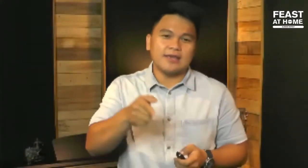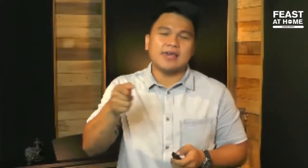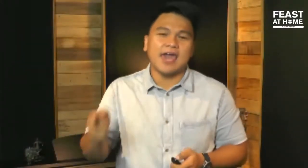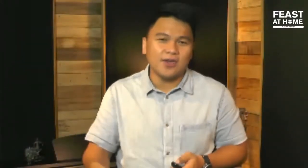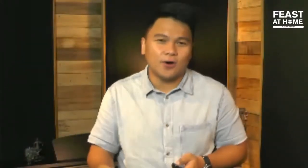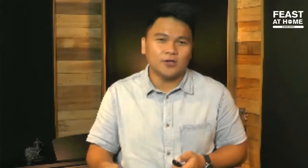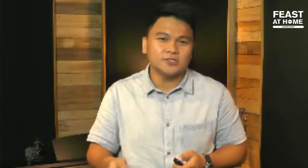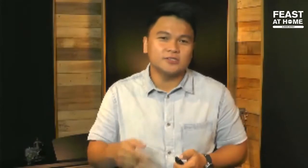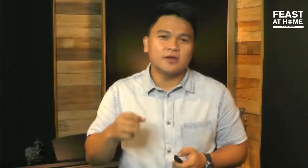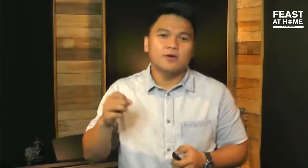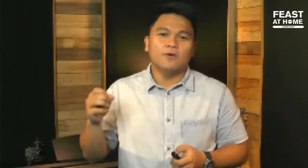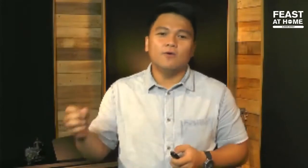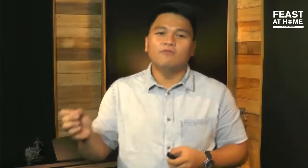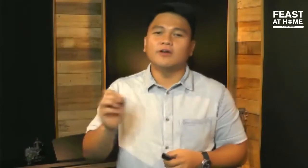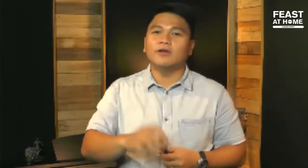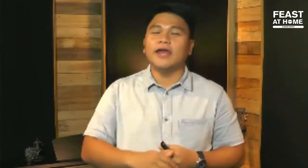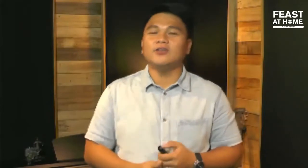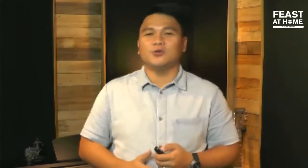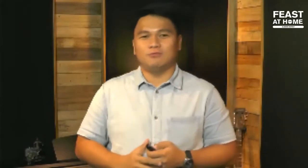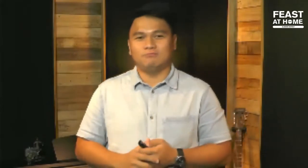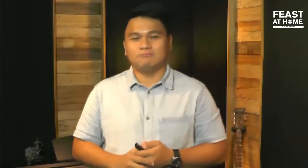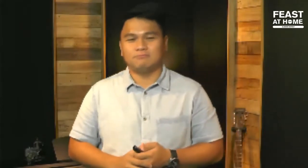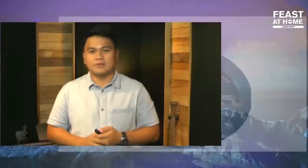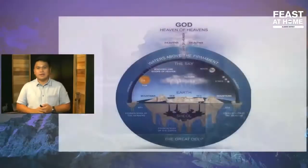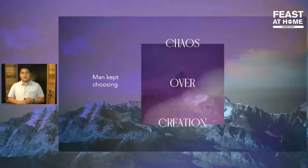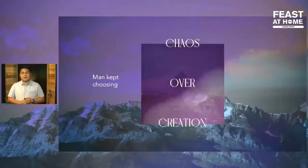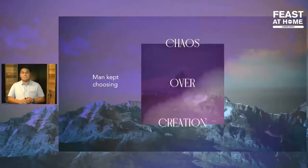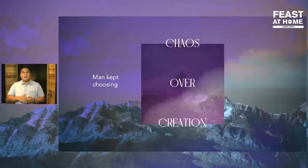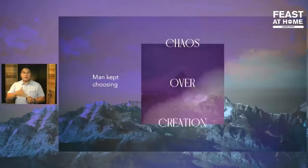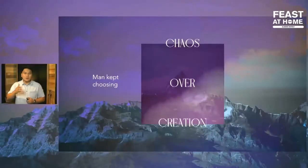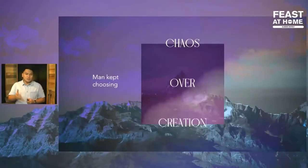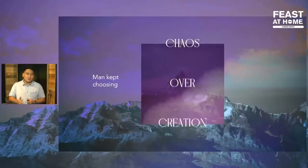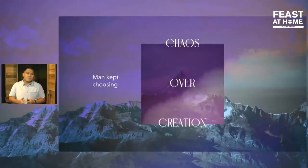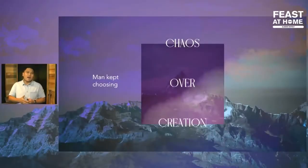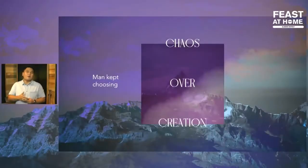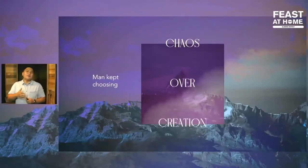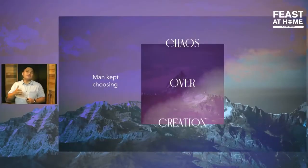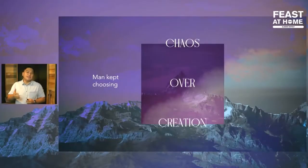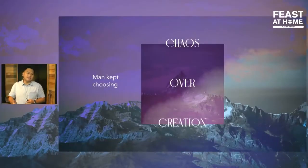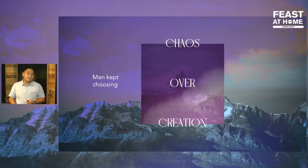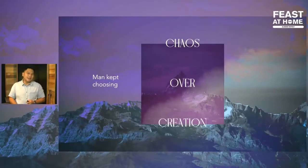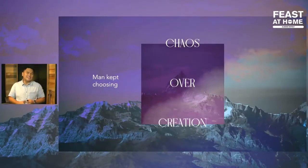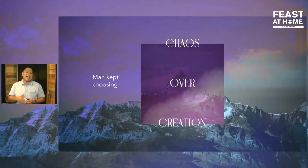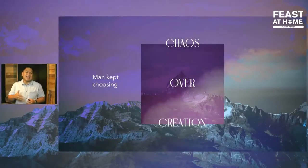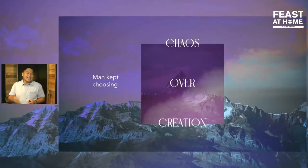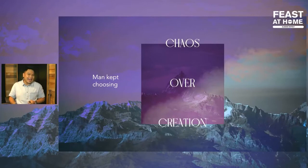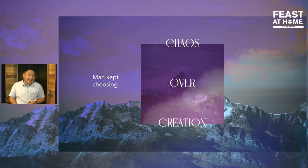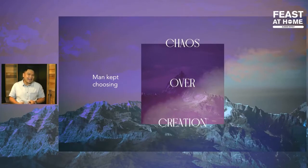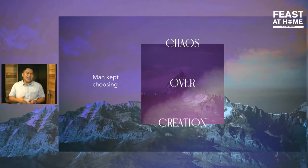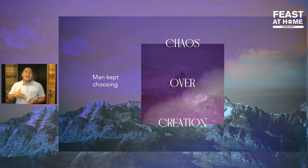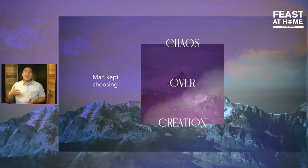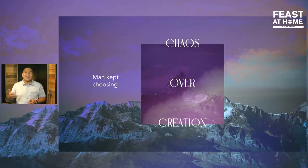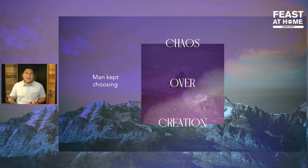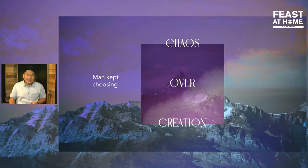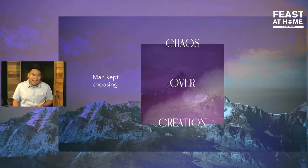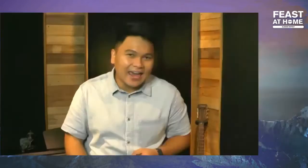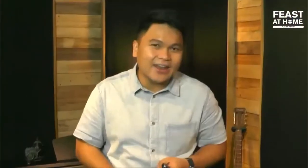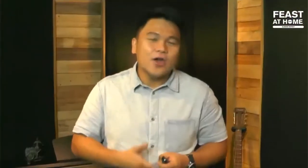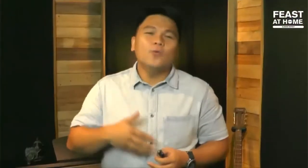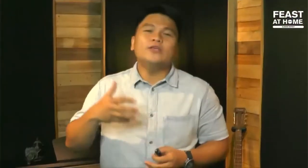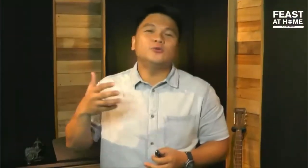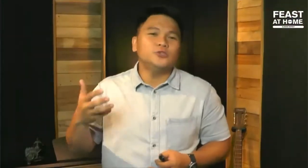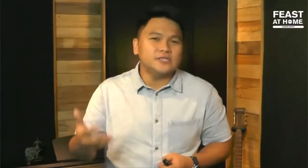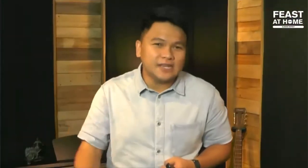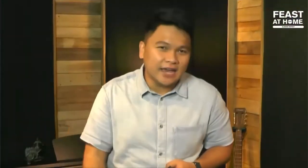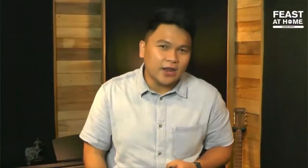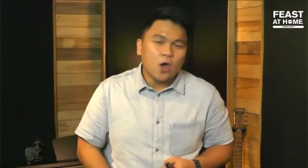choosing chaos over creation. Because of our sinfulness, again and again,